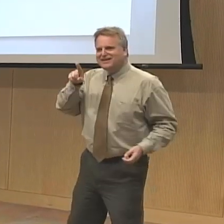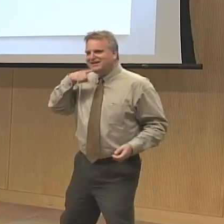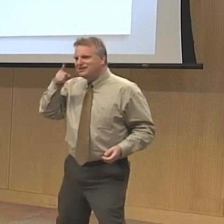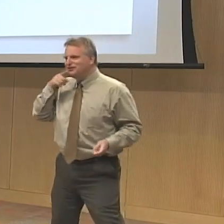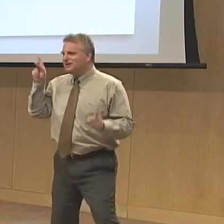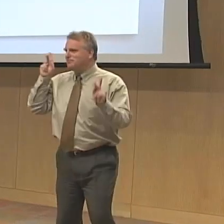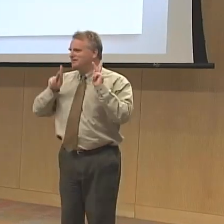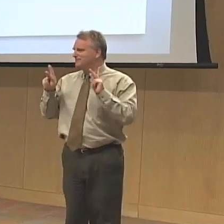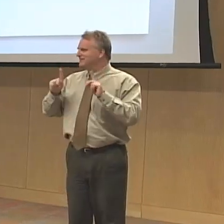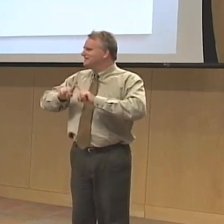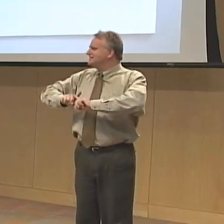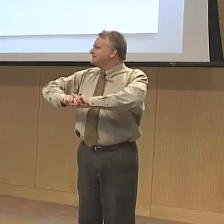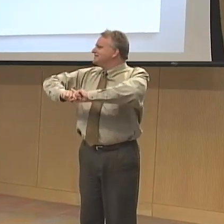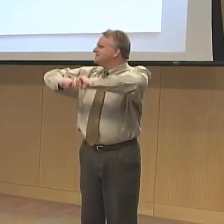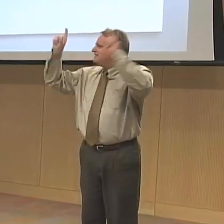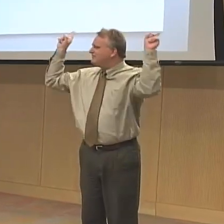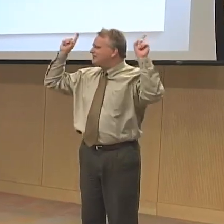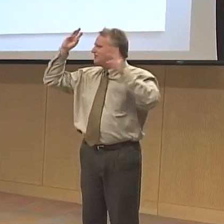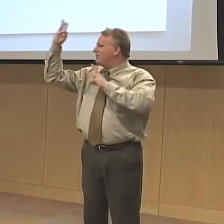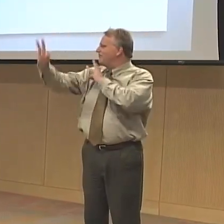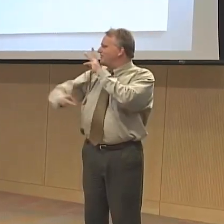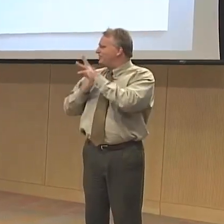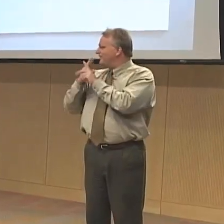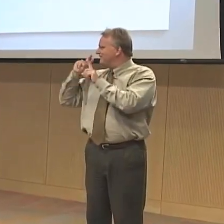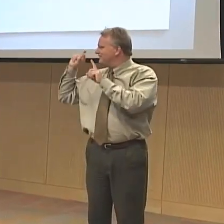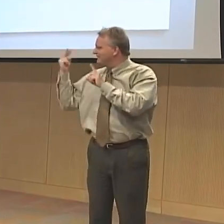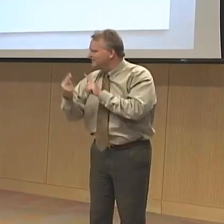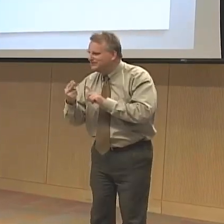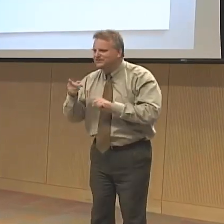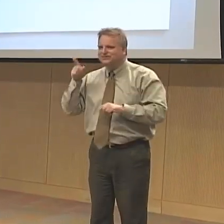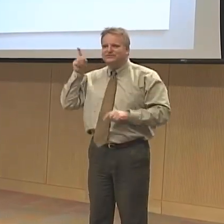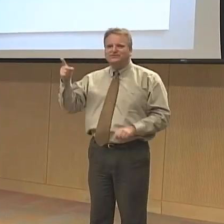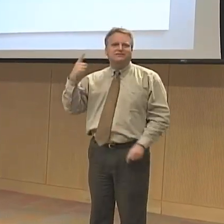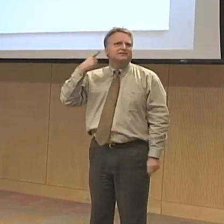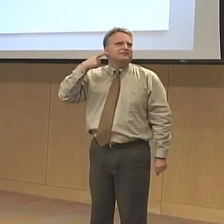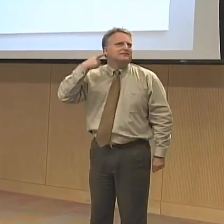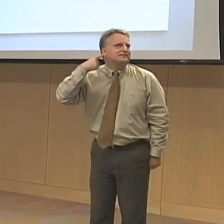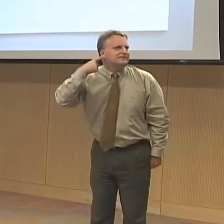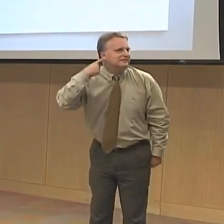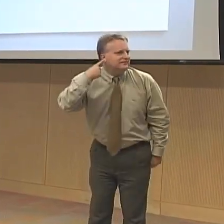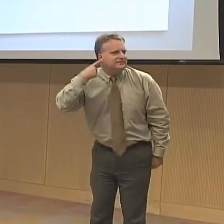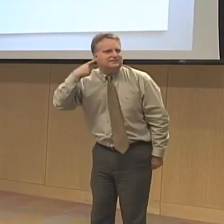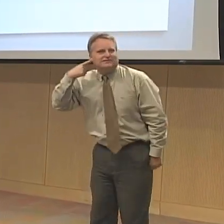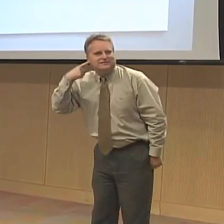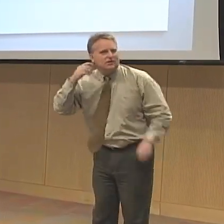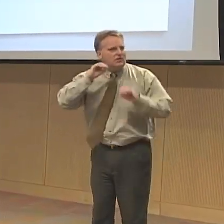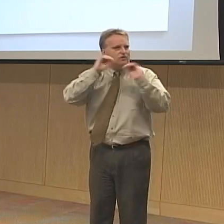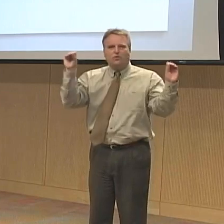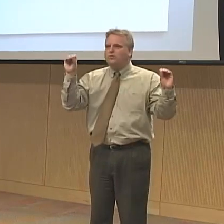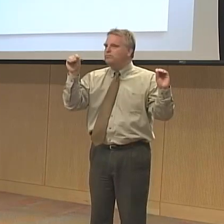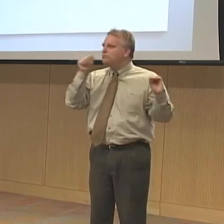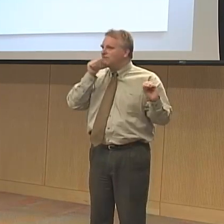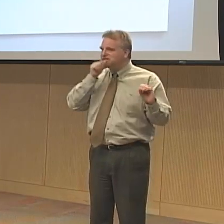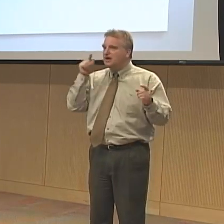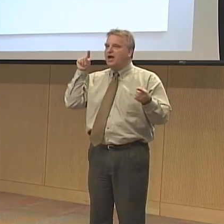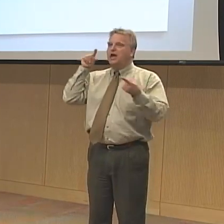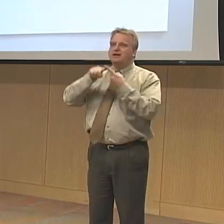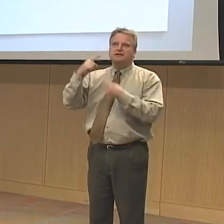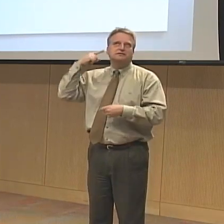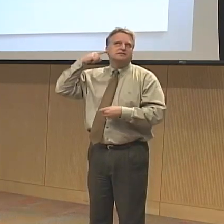I realized that hearing people have a different worldview where one has no expectation of privacy until there is no